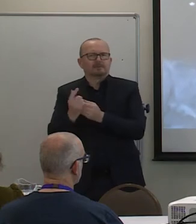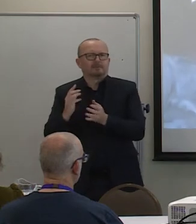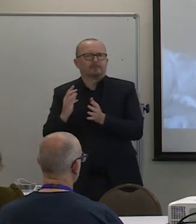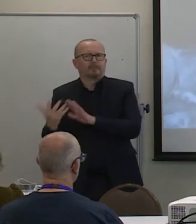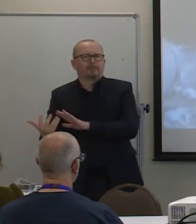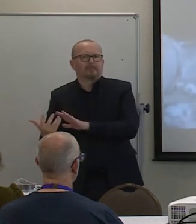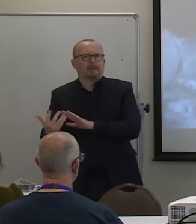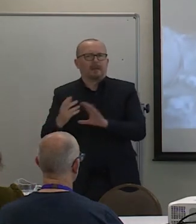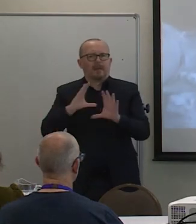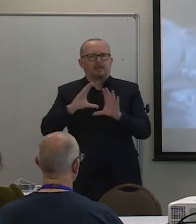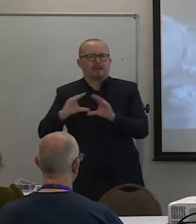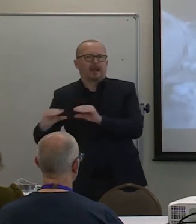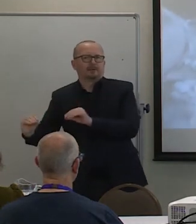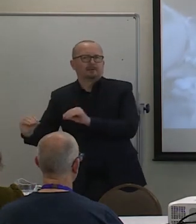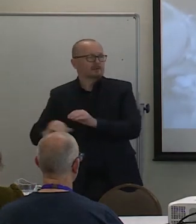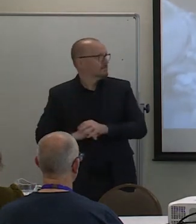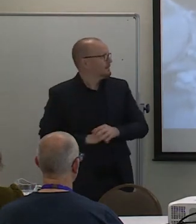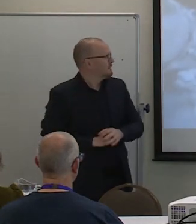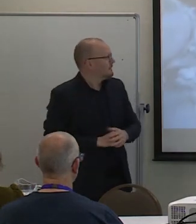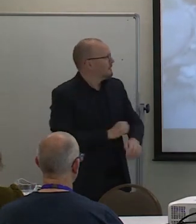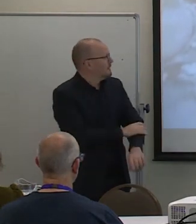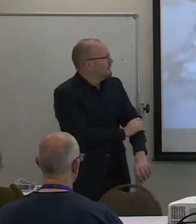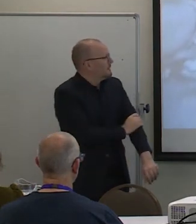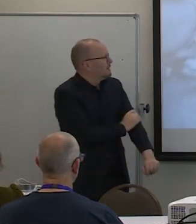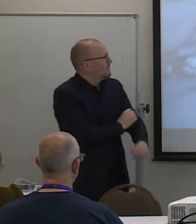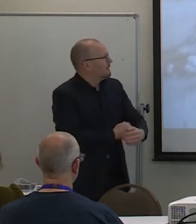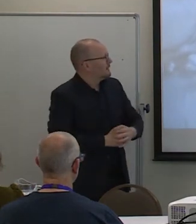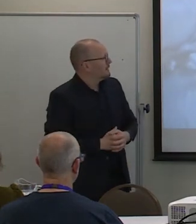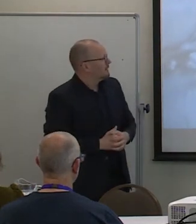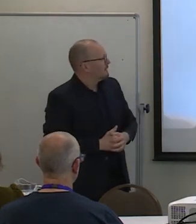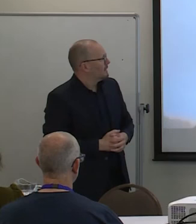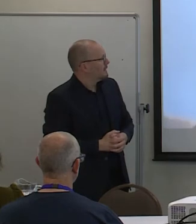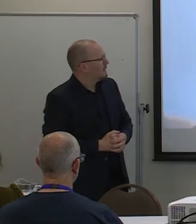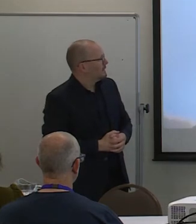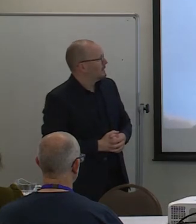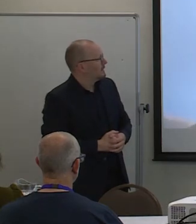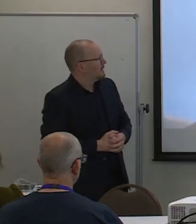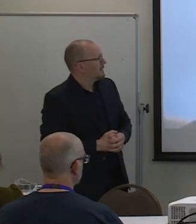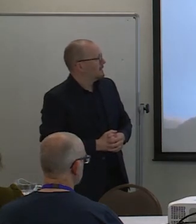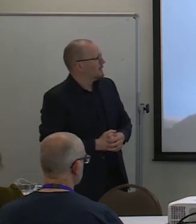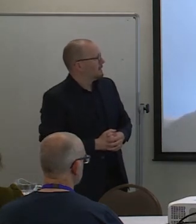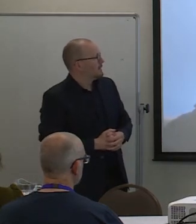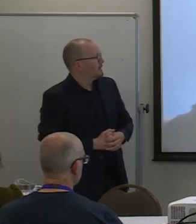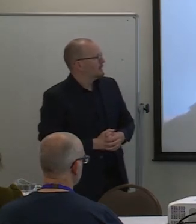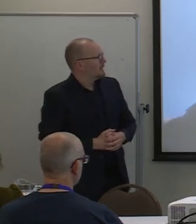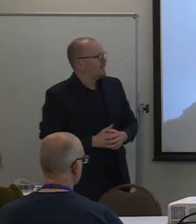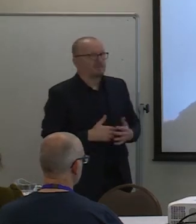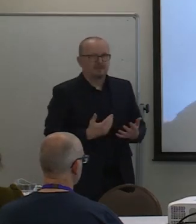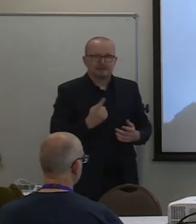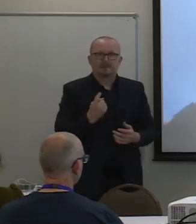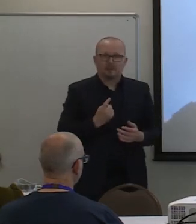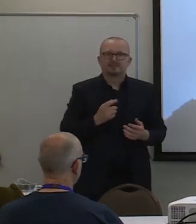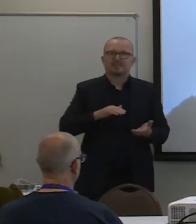Then comes the end of things. Then comes the bits that hurt. Then comes the death scene.